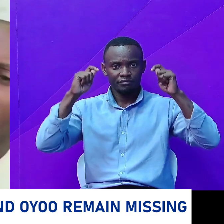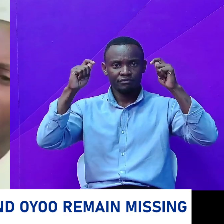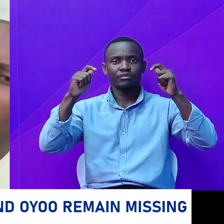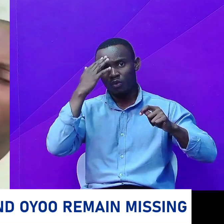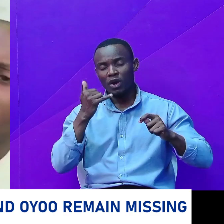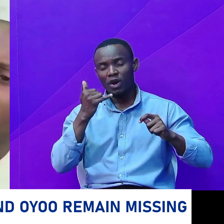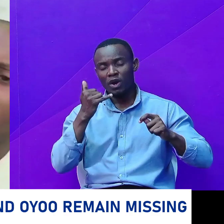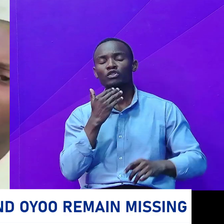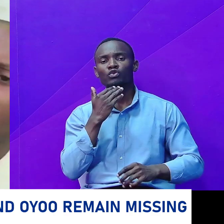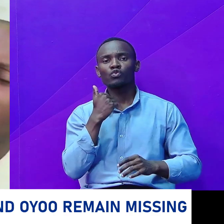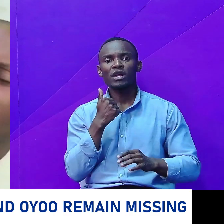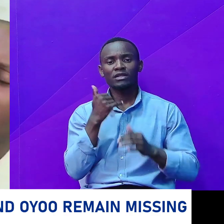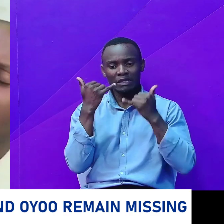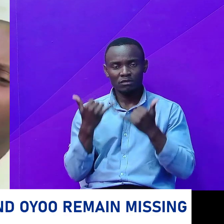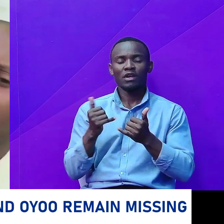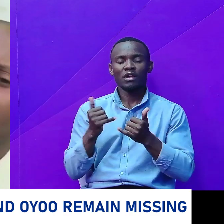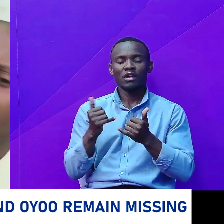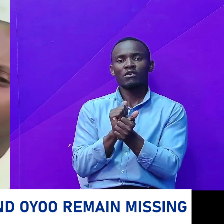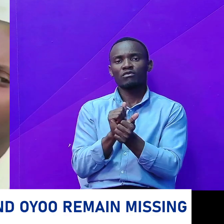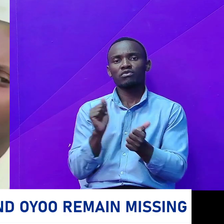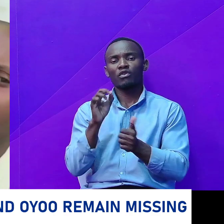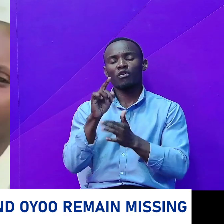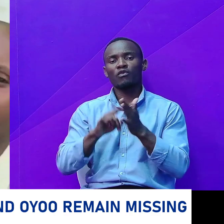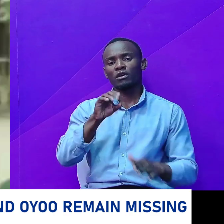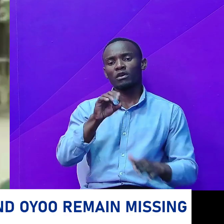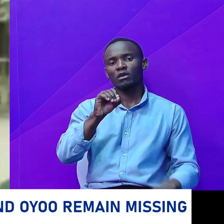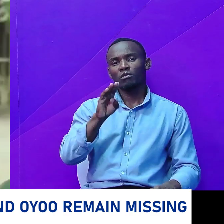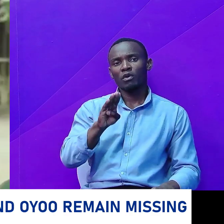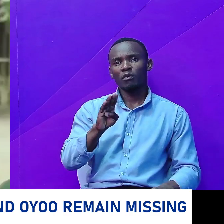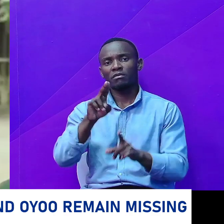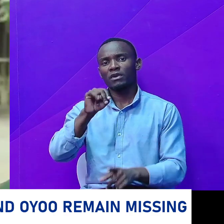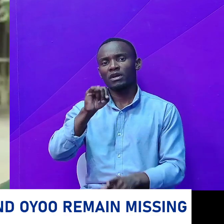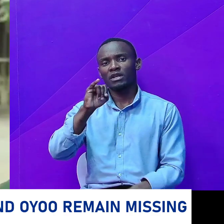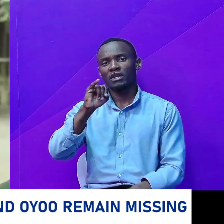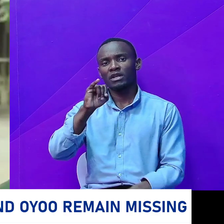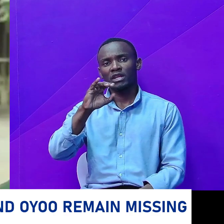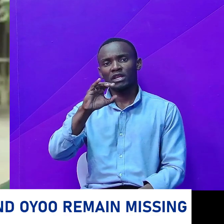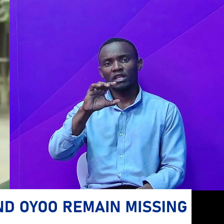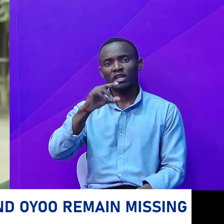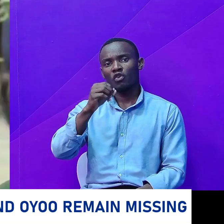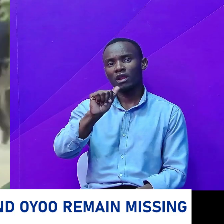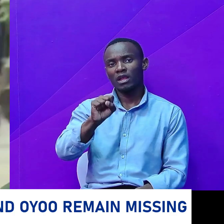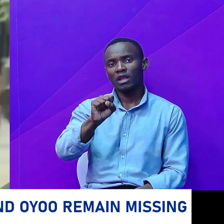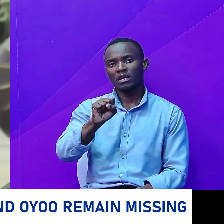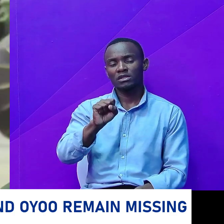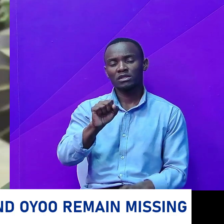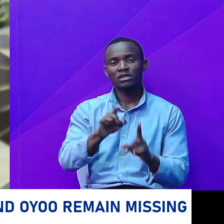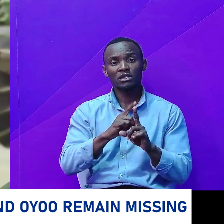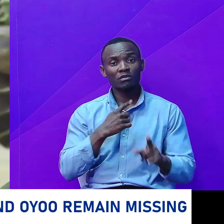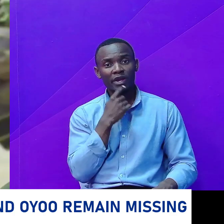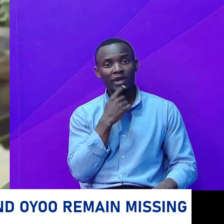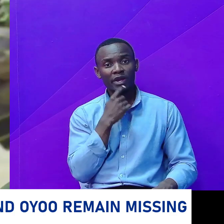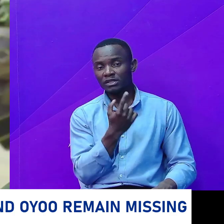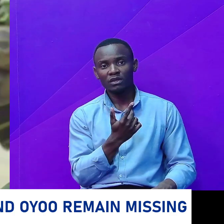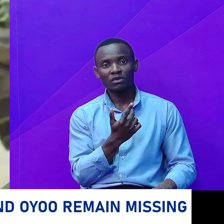immediate and unconditional release of Bob Njagi and Nicholas Oyoo. And we are telling the KK administration,